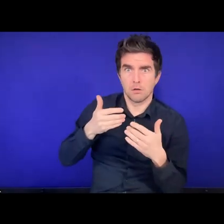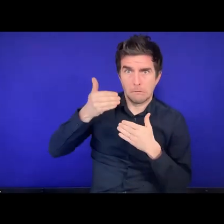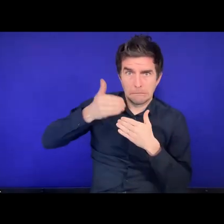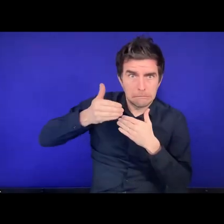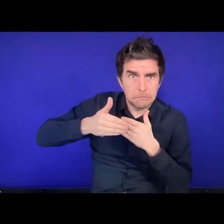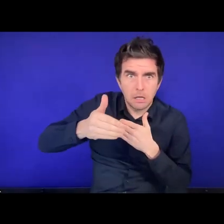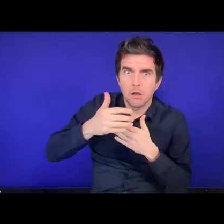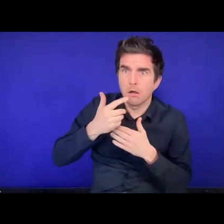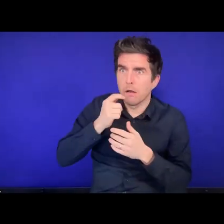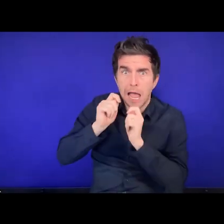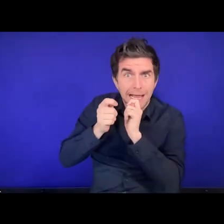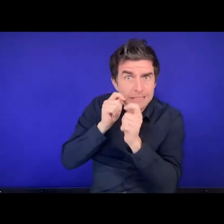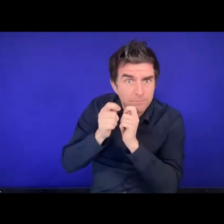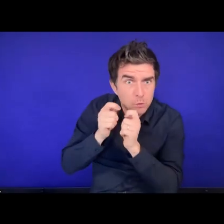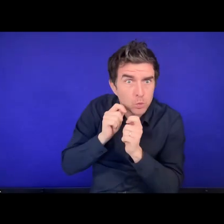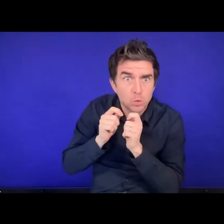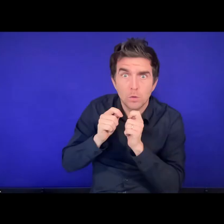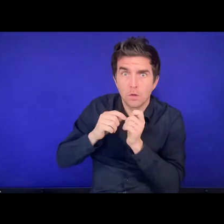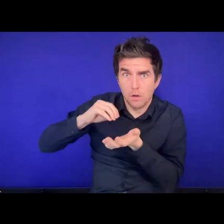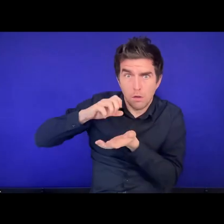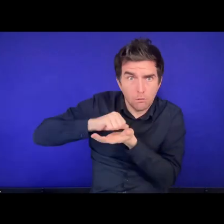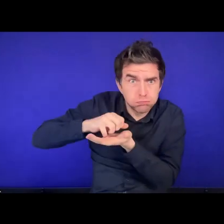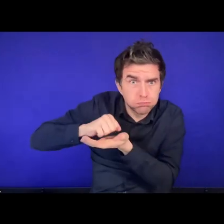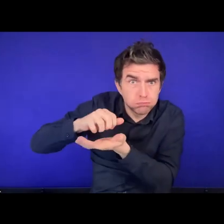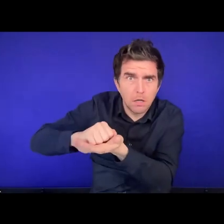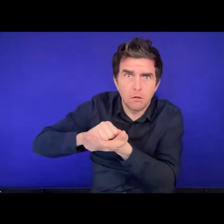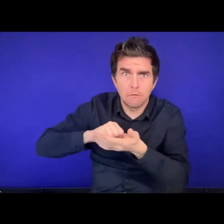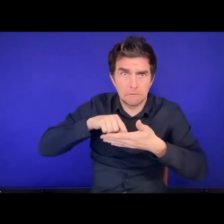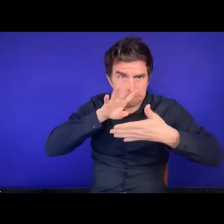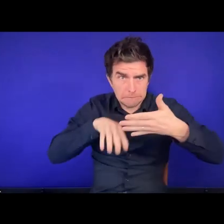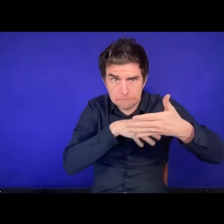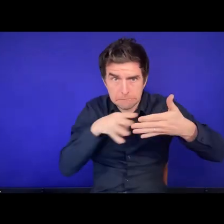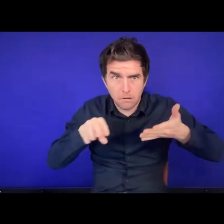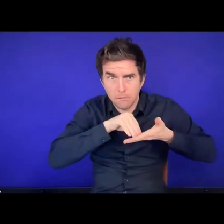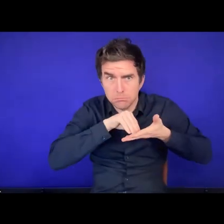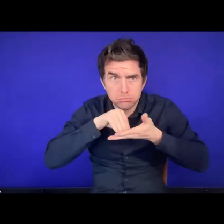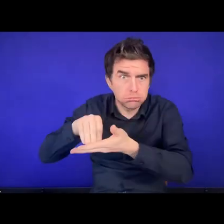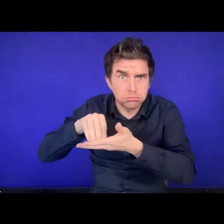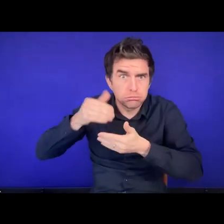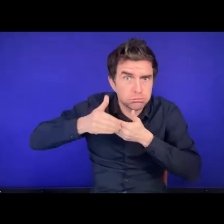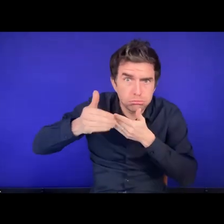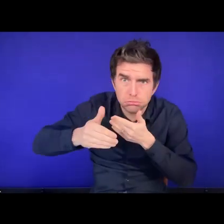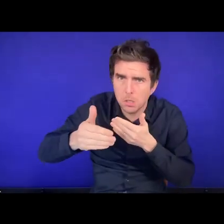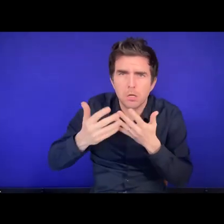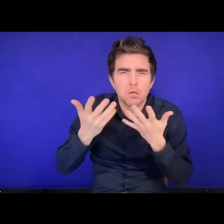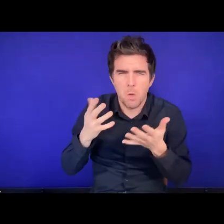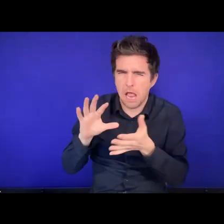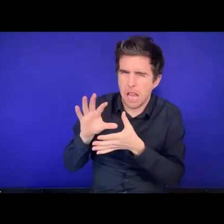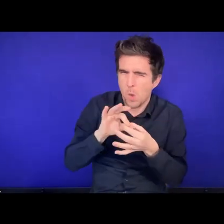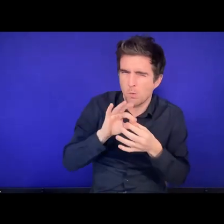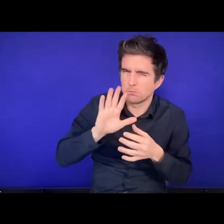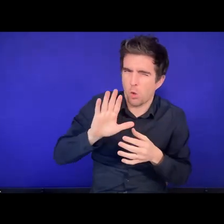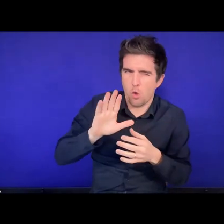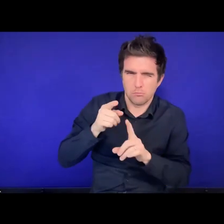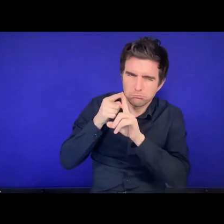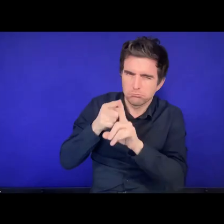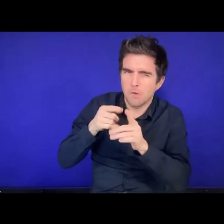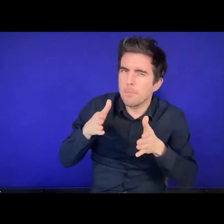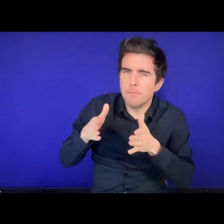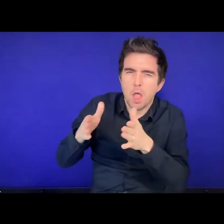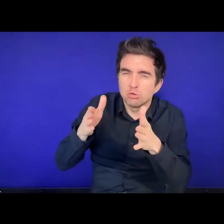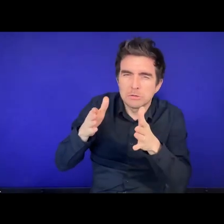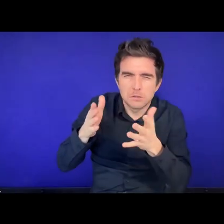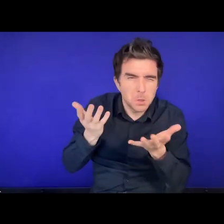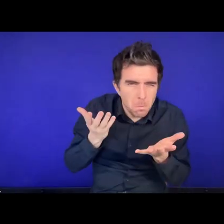core methods, but I confess I'm not totally clear on the question, Kate. I don't know if you've read